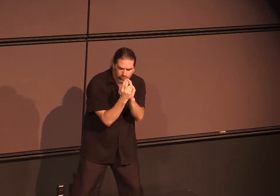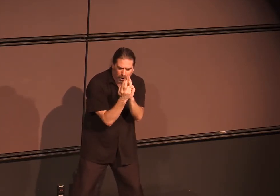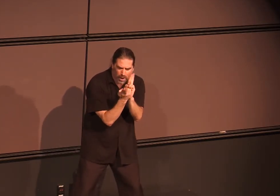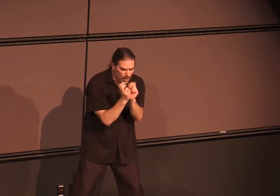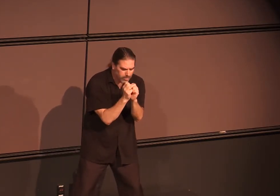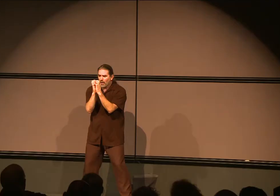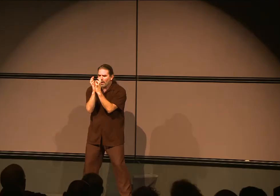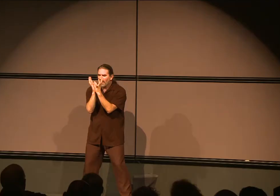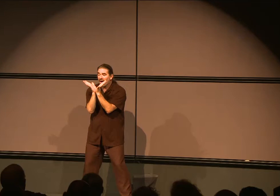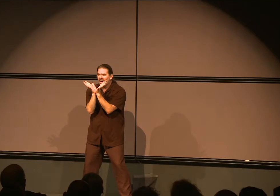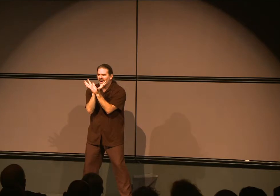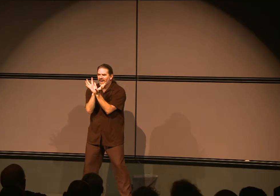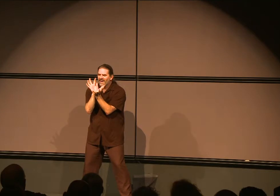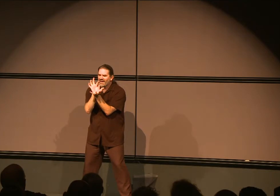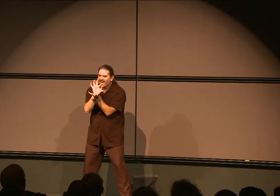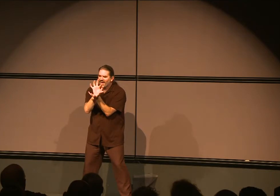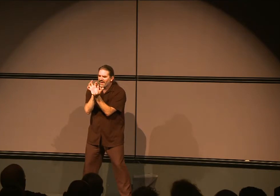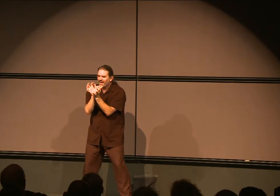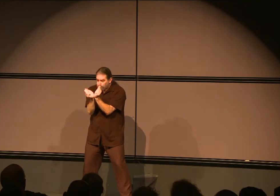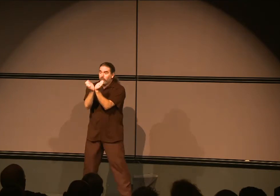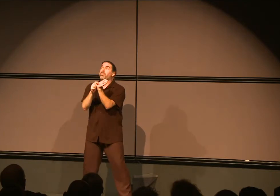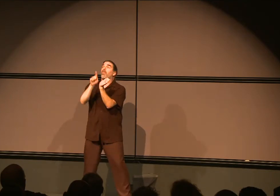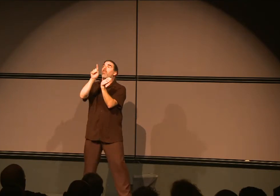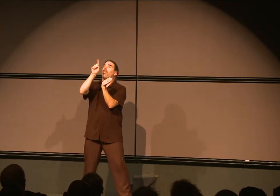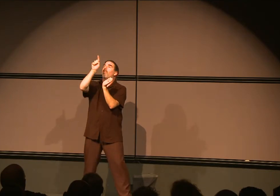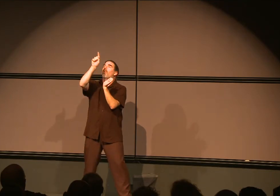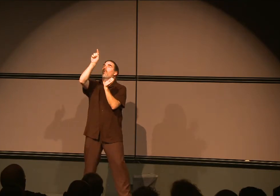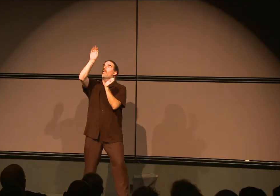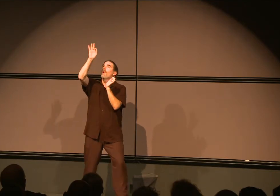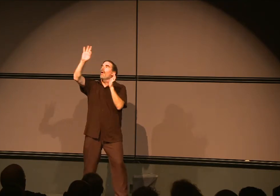petals unfurl. A butterfly.